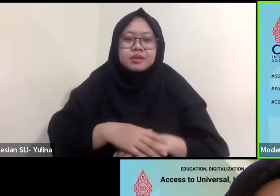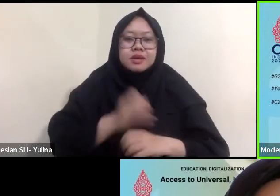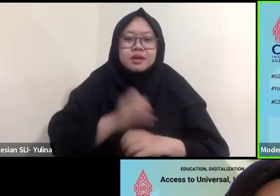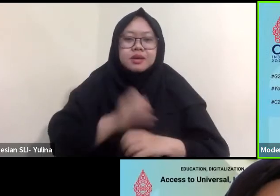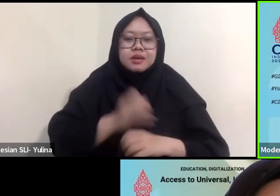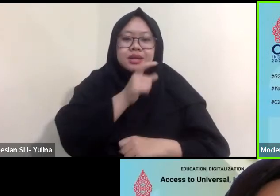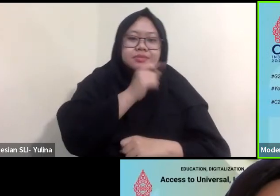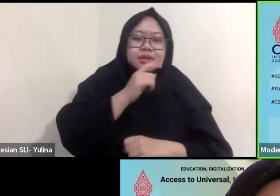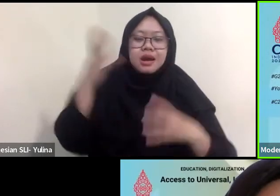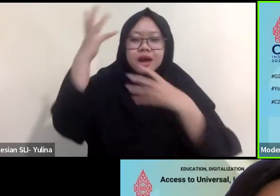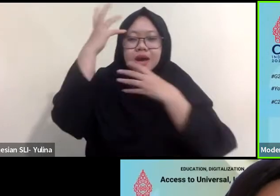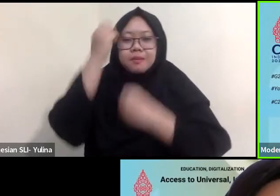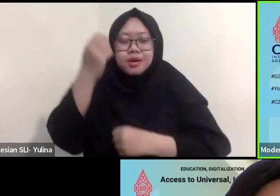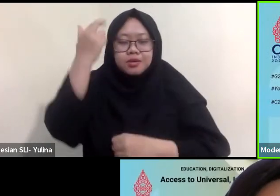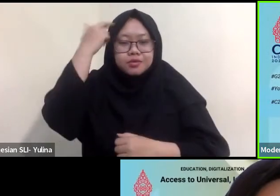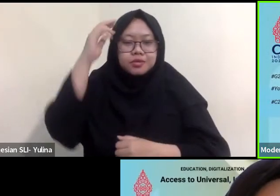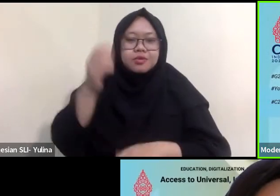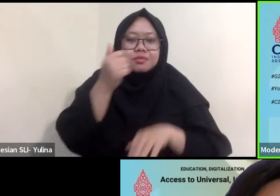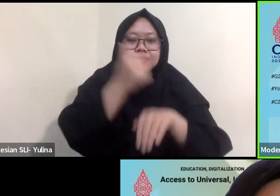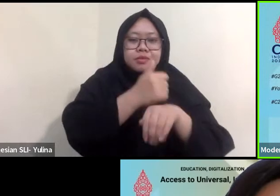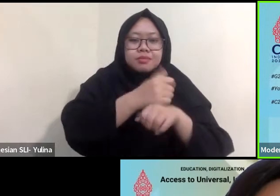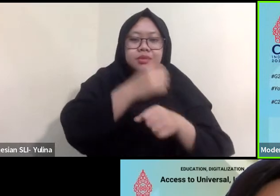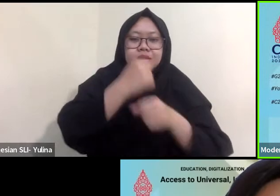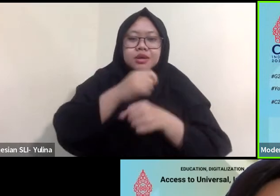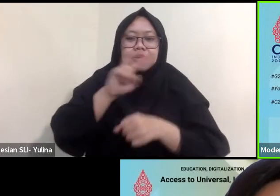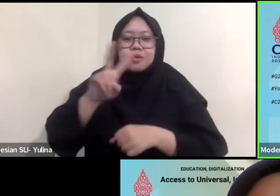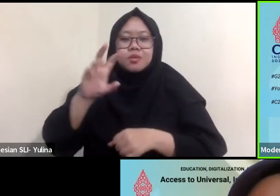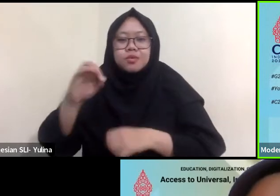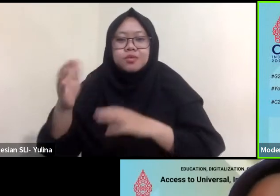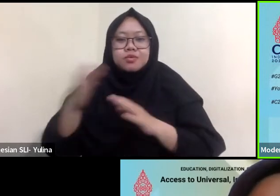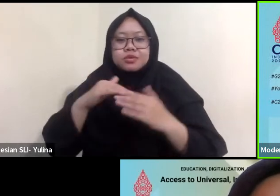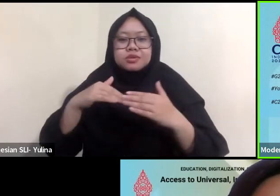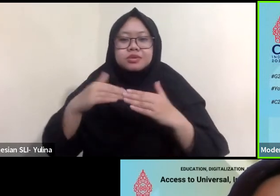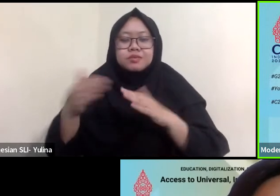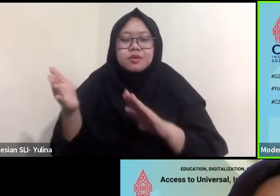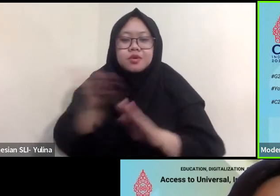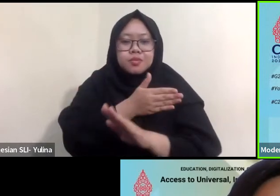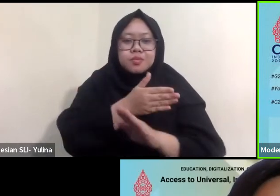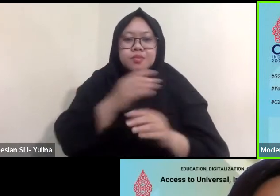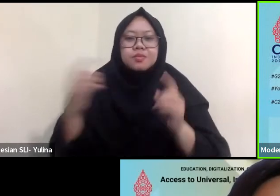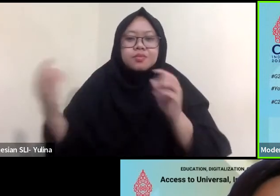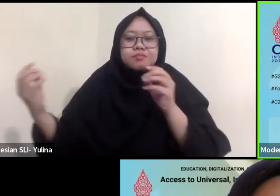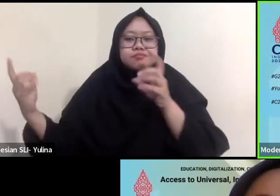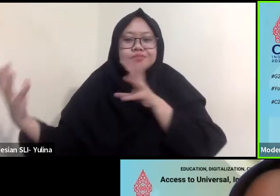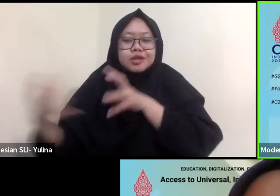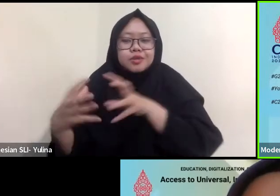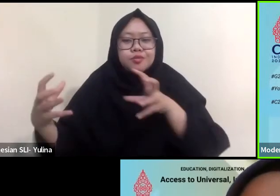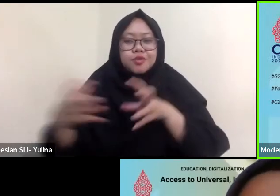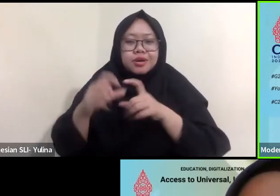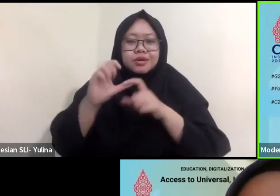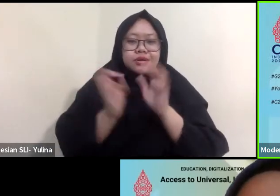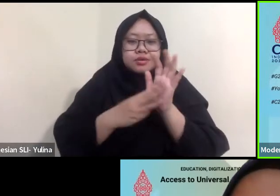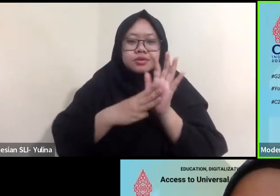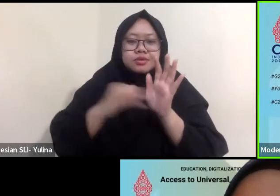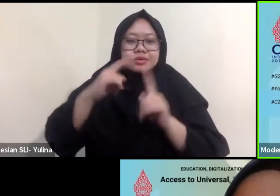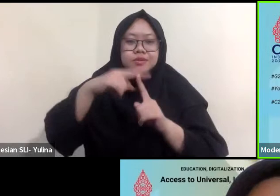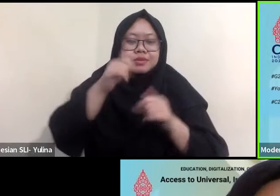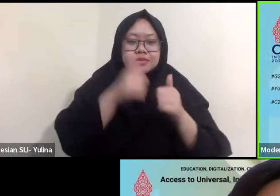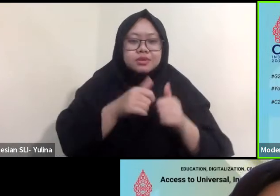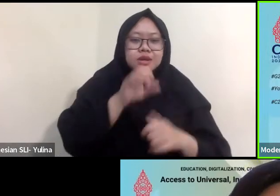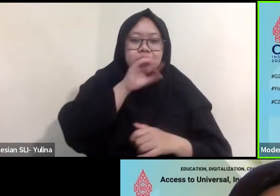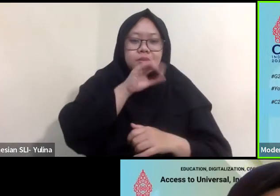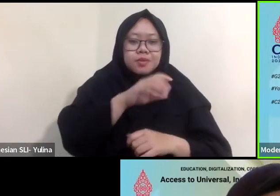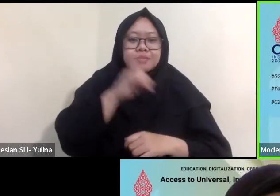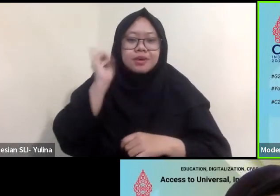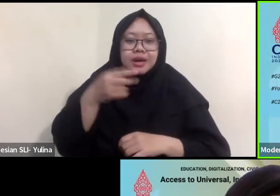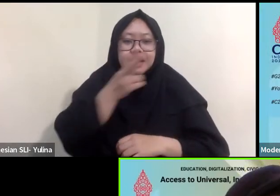the G20 summit can do in order to mitigate this. And definitely you can answer in Bahasa if you prefer. Mm-hmm.